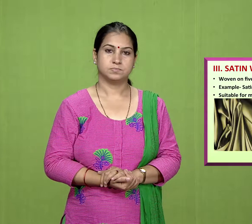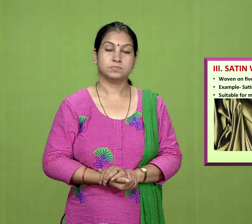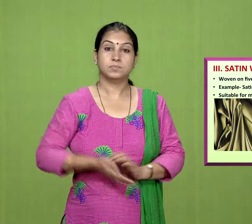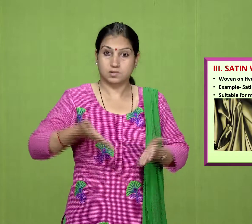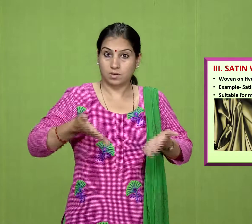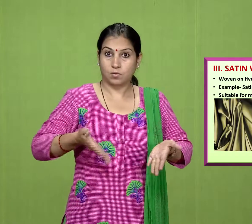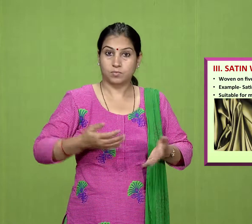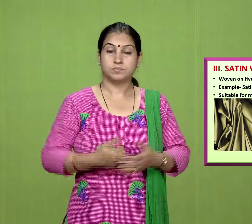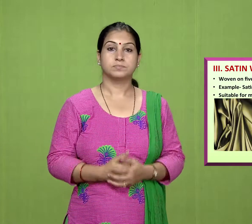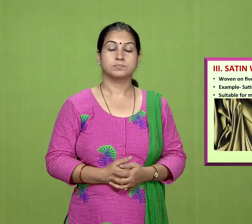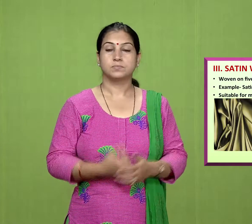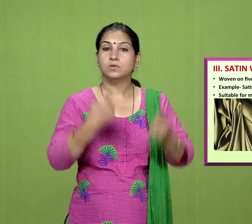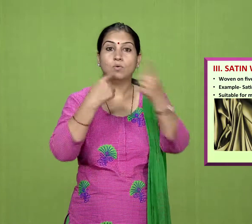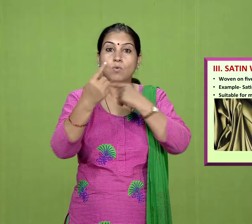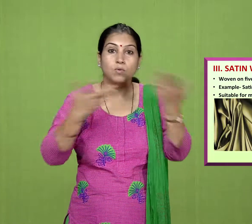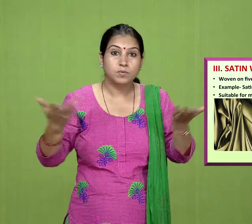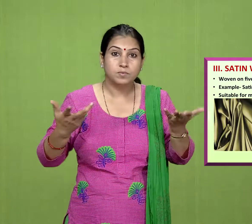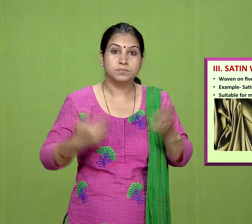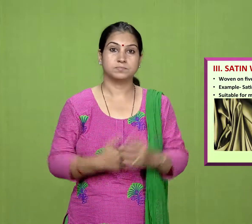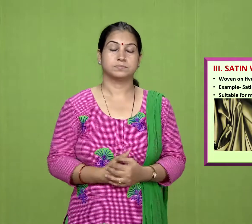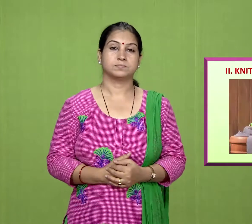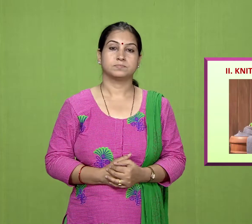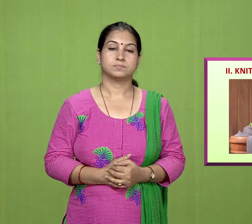Now we will talk about knitting.